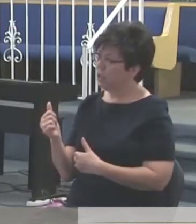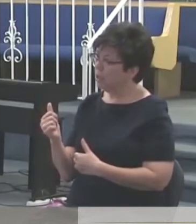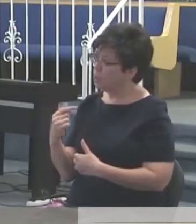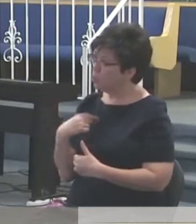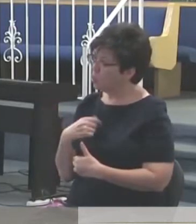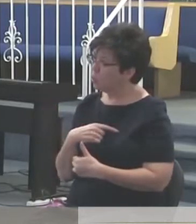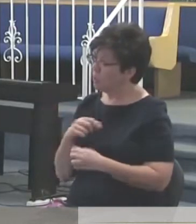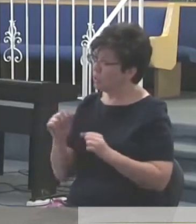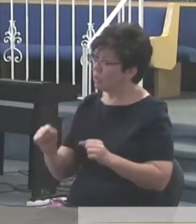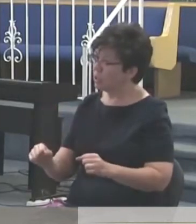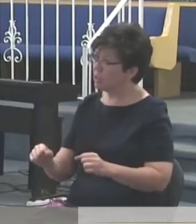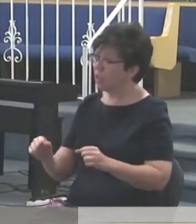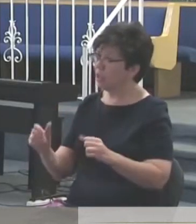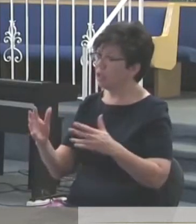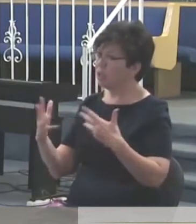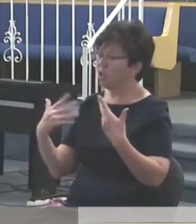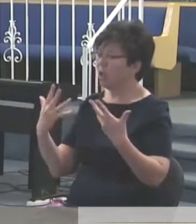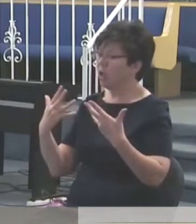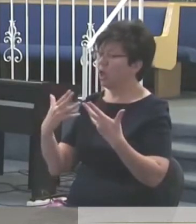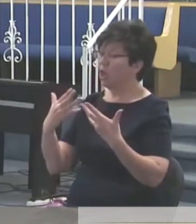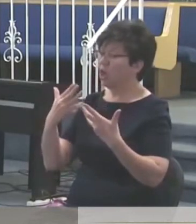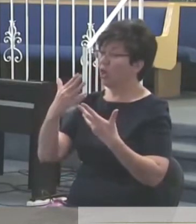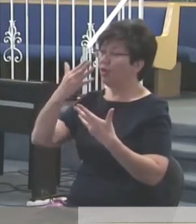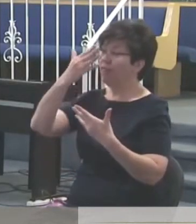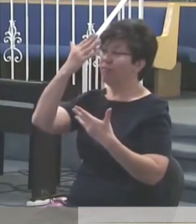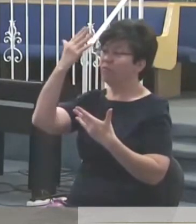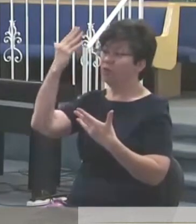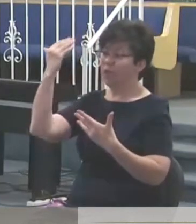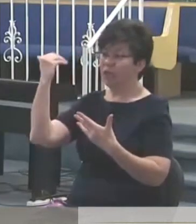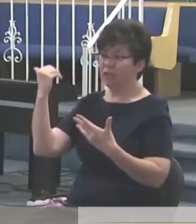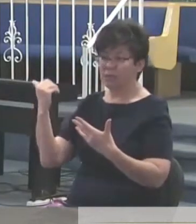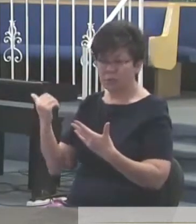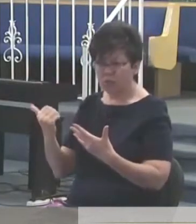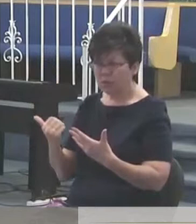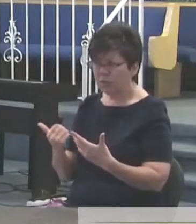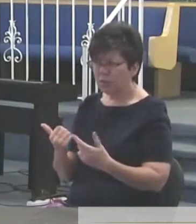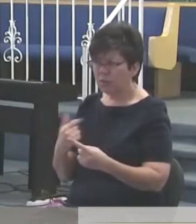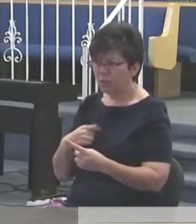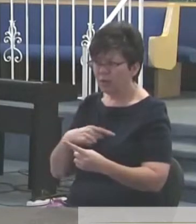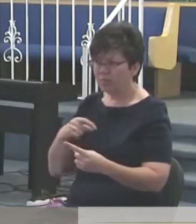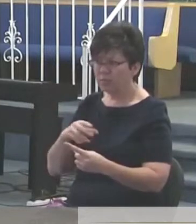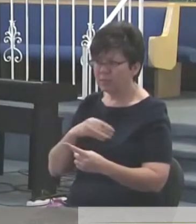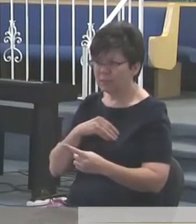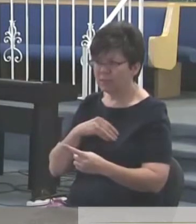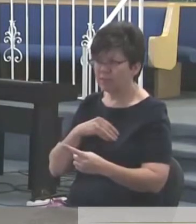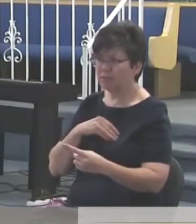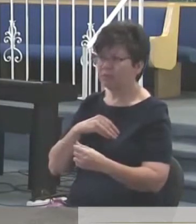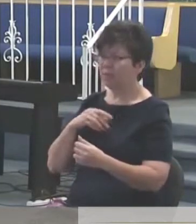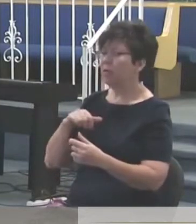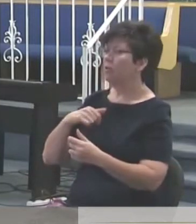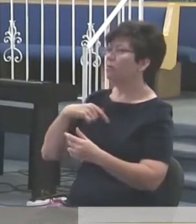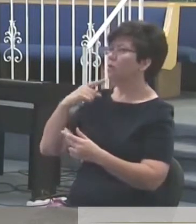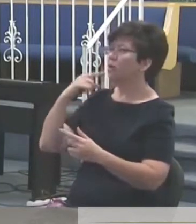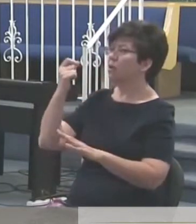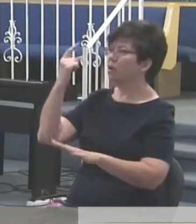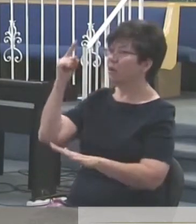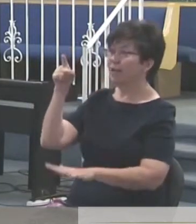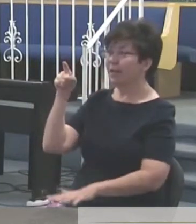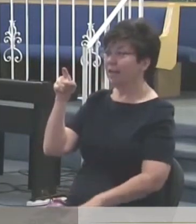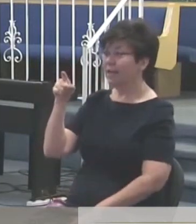we can get lost in the fact that they're willing to accept it. Yes, sir. And not understand that he